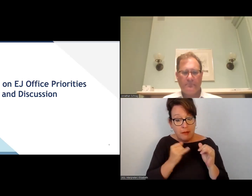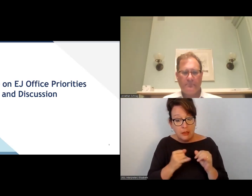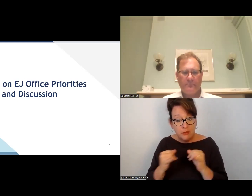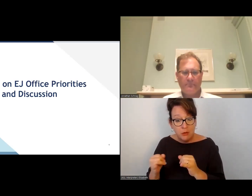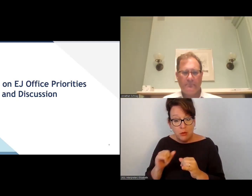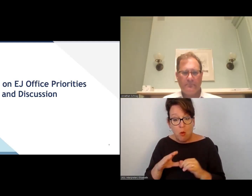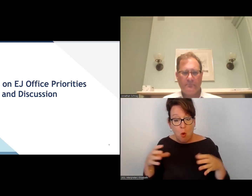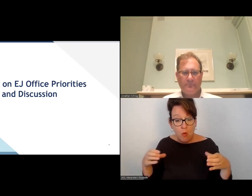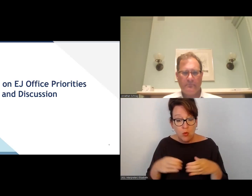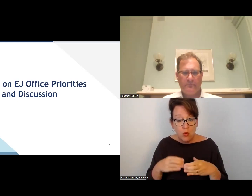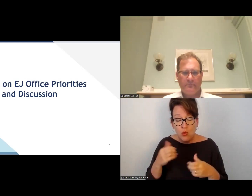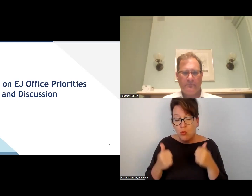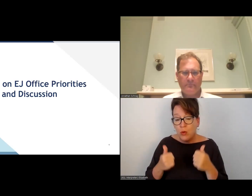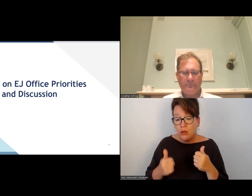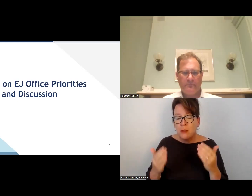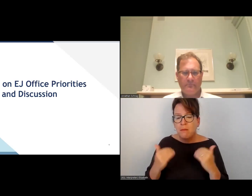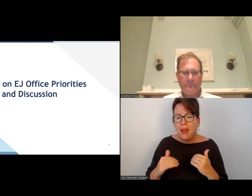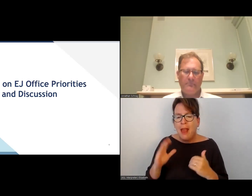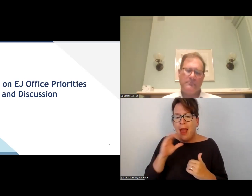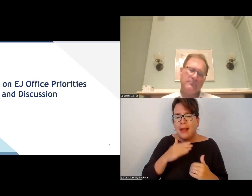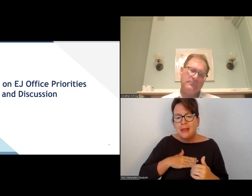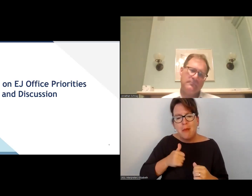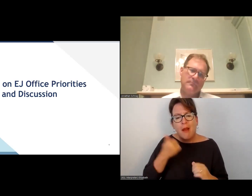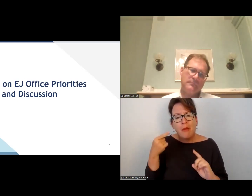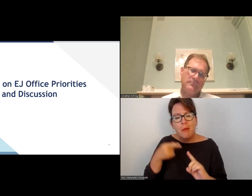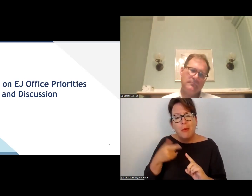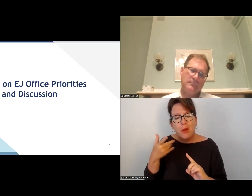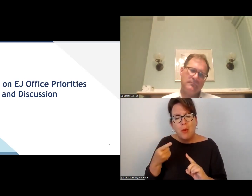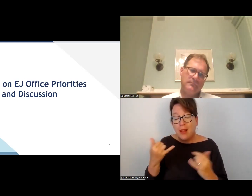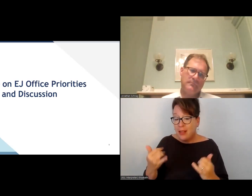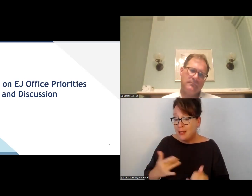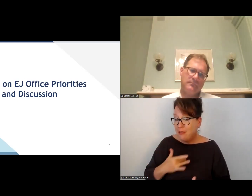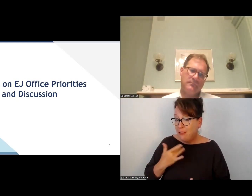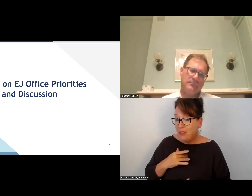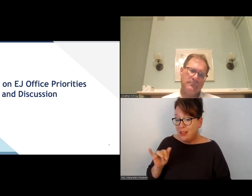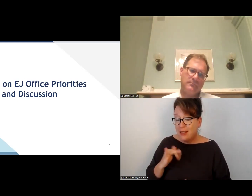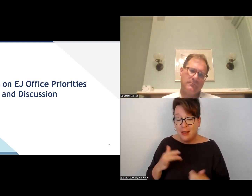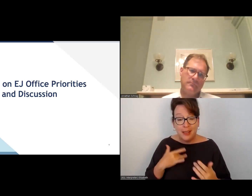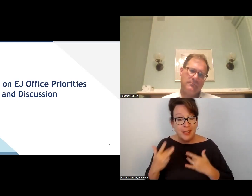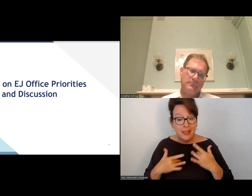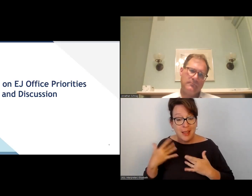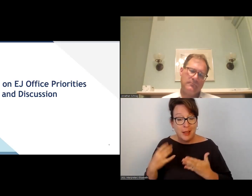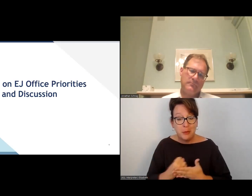that. And then I guess the other point is this feels like a very exciting opportunity. And,